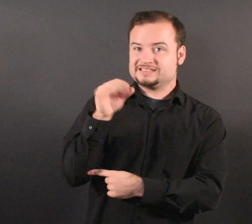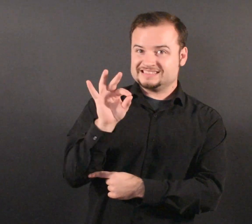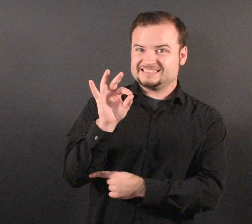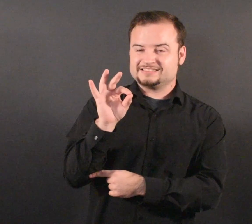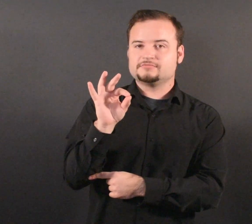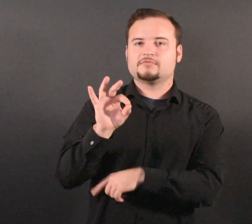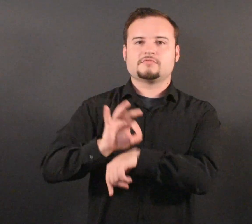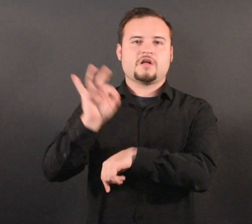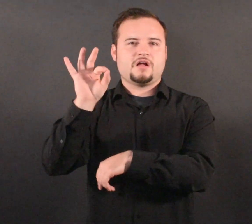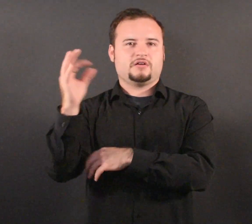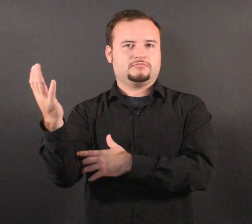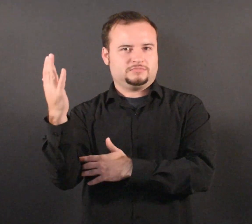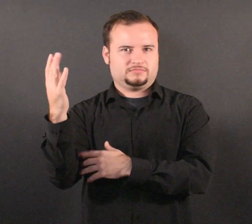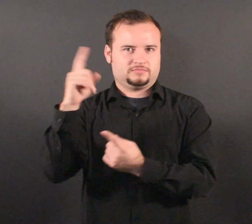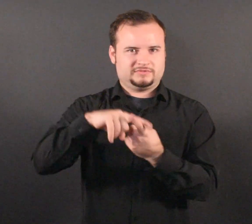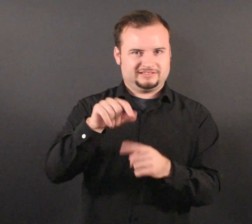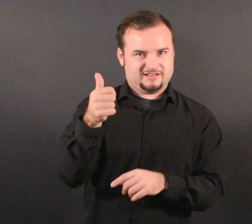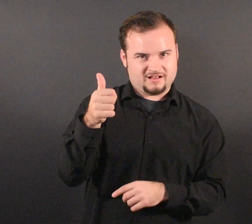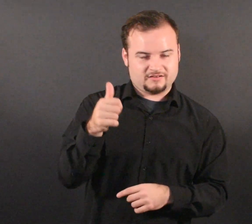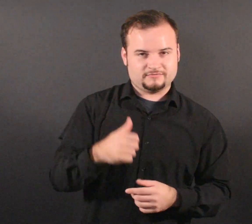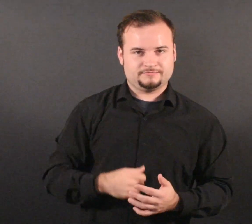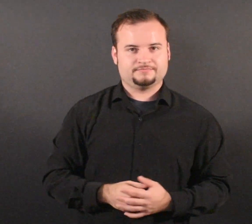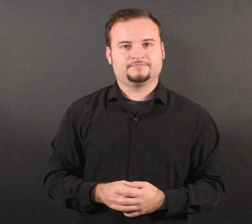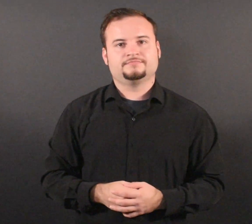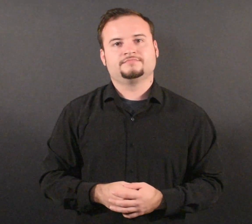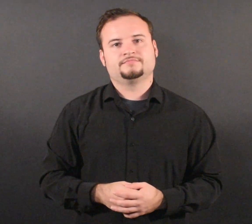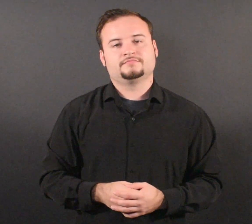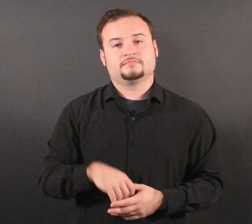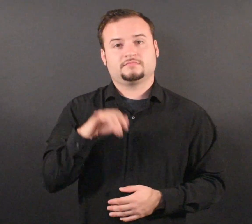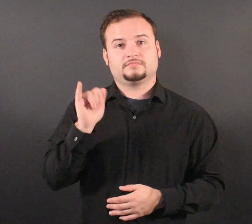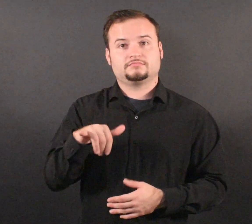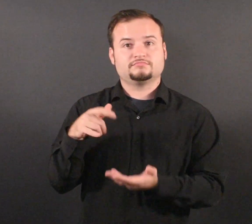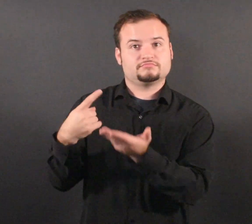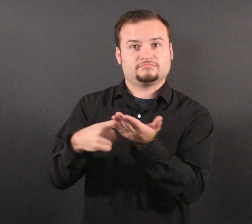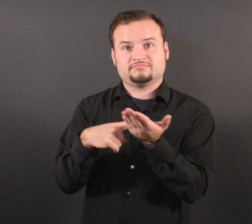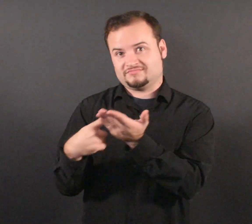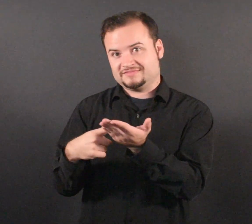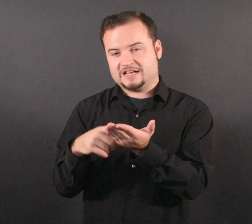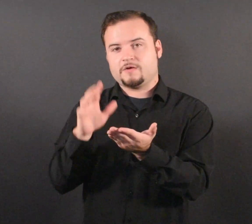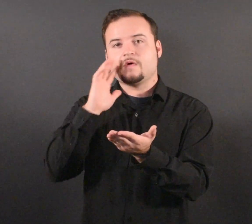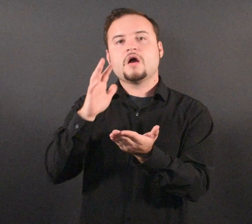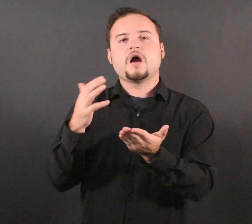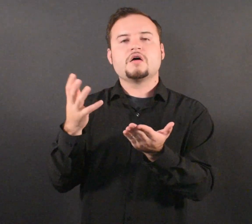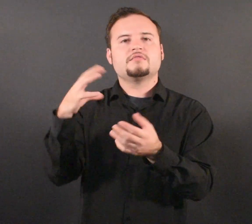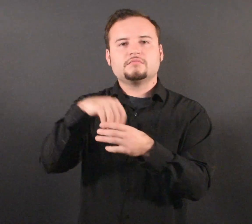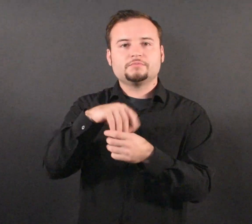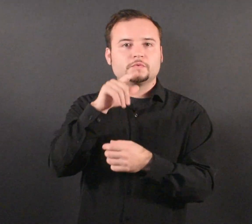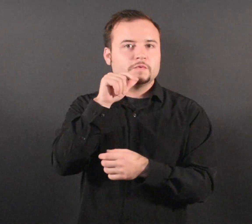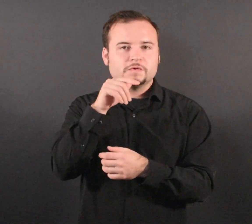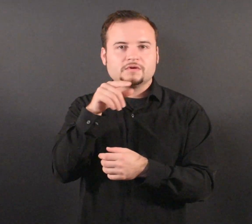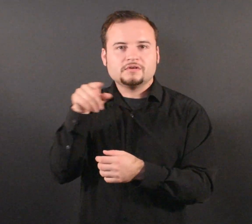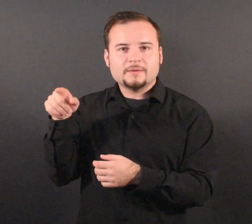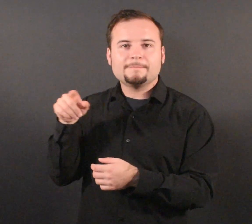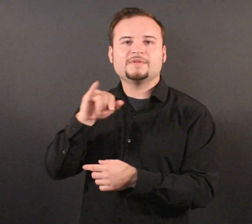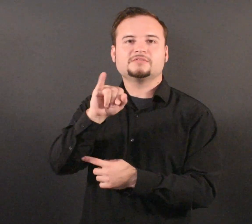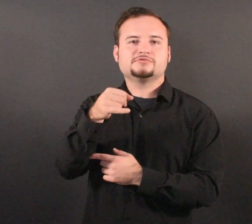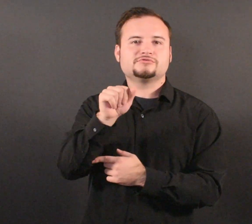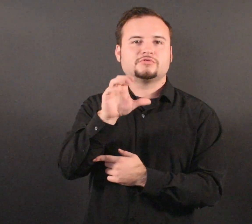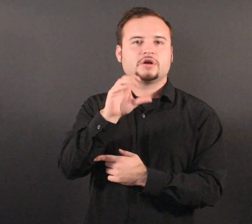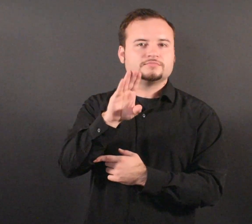9 until 10 a.m. The session will feature Jacob Vigil